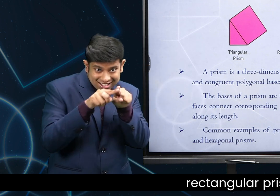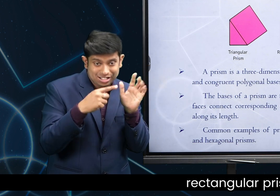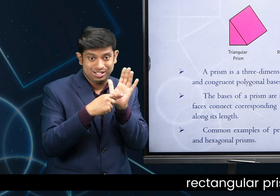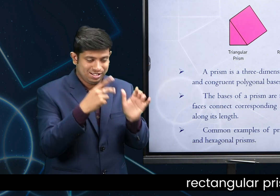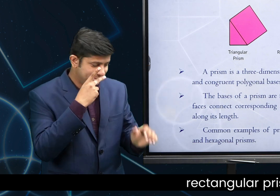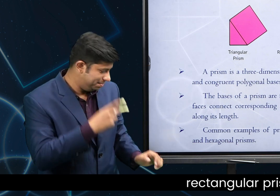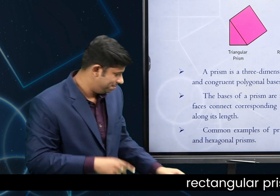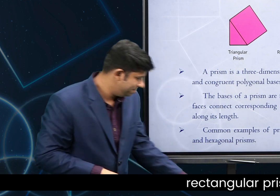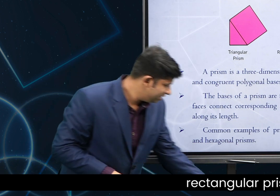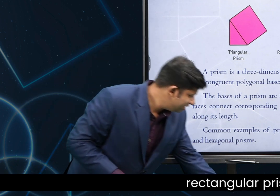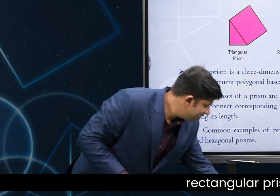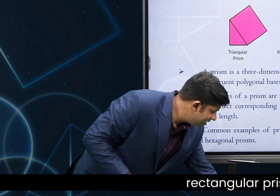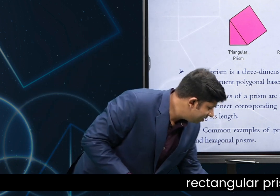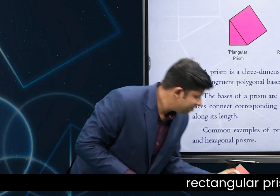rectangular prisms,